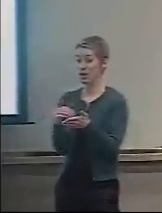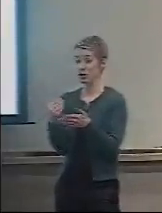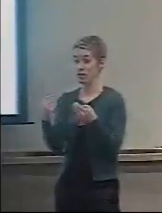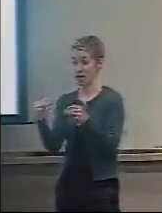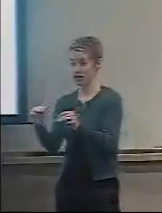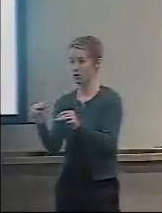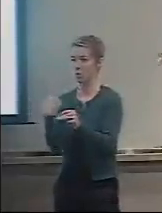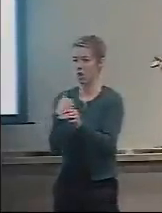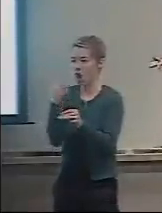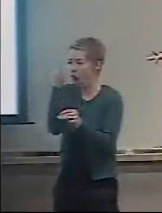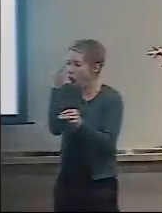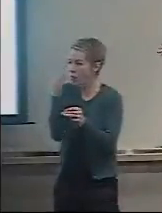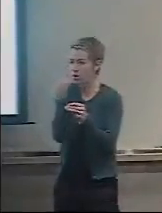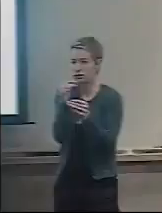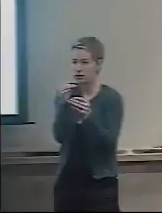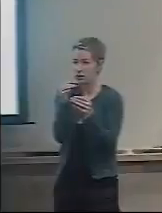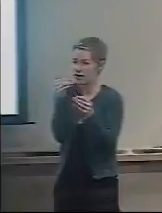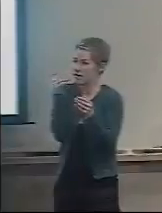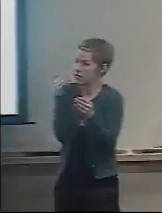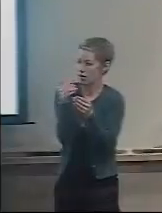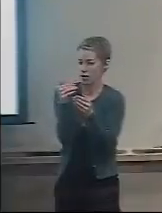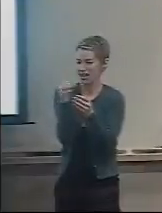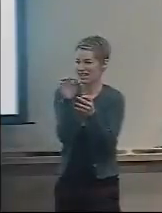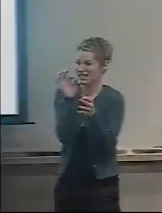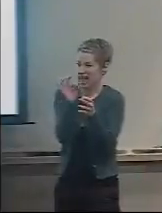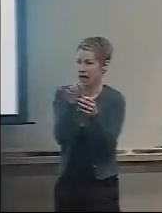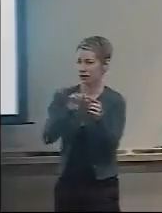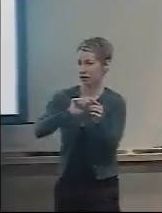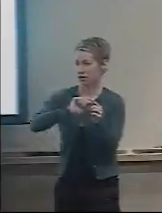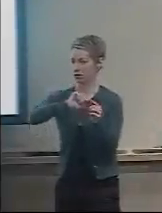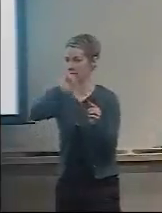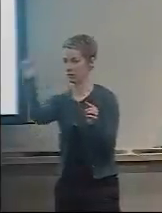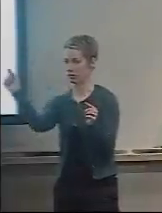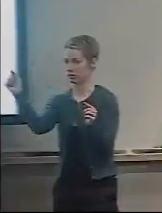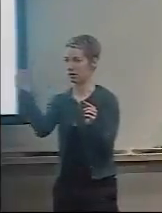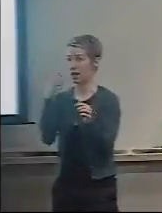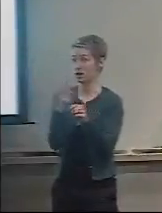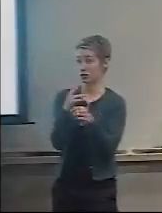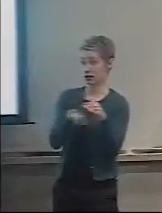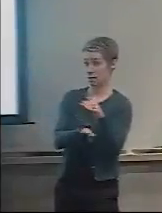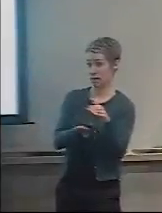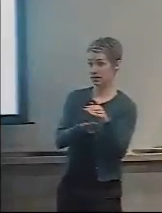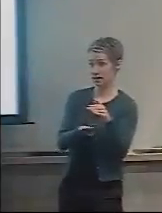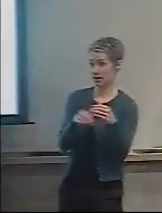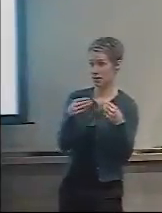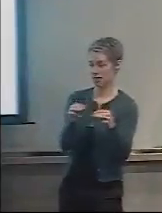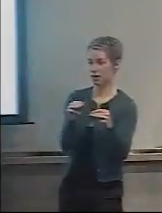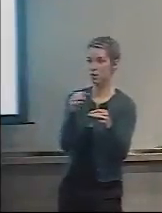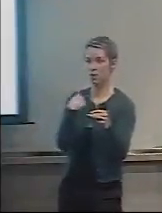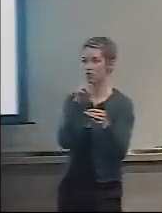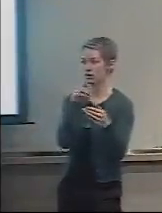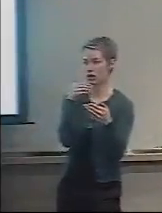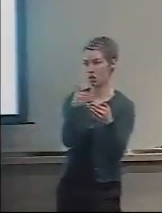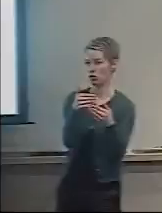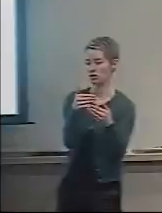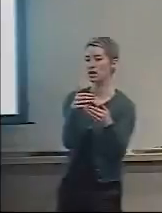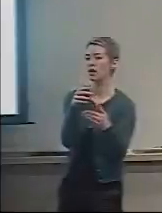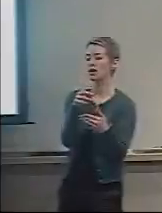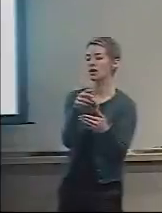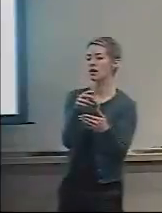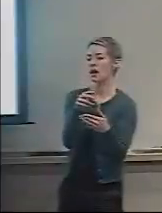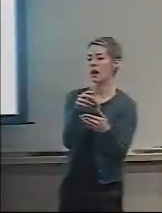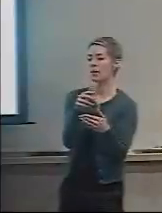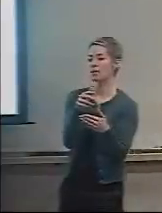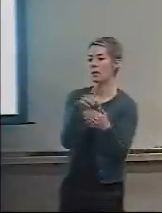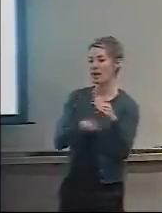on that. And even using the basic method, we're very, very close. The basic method only uses 33 encodings instead